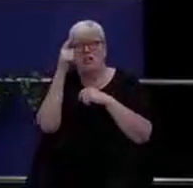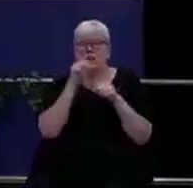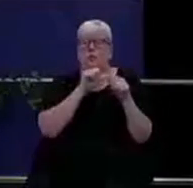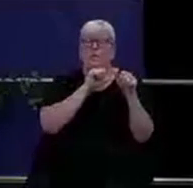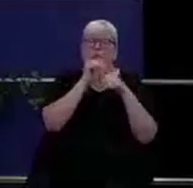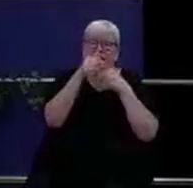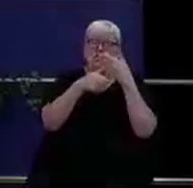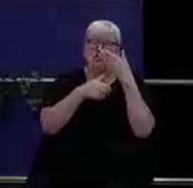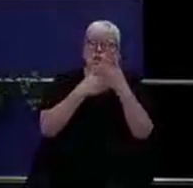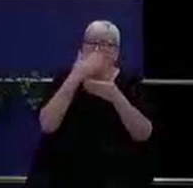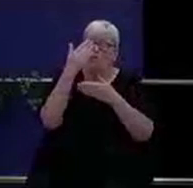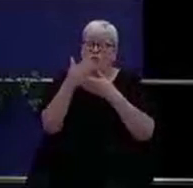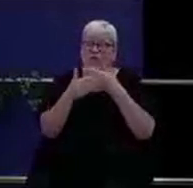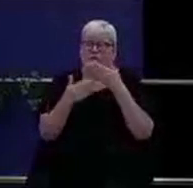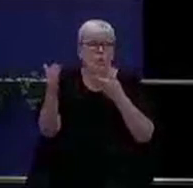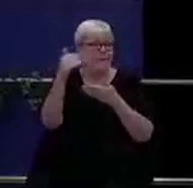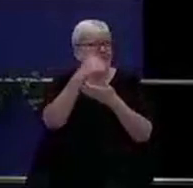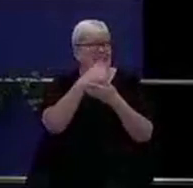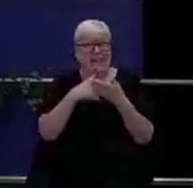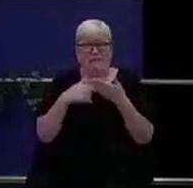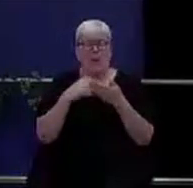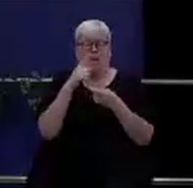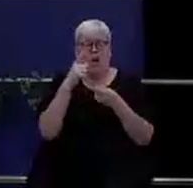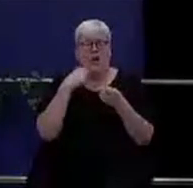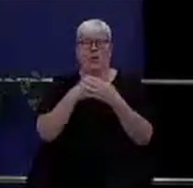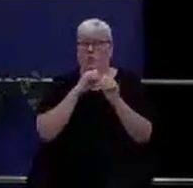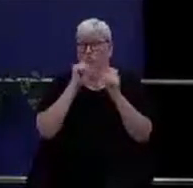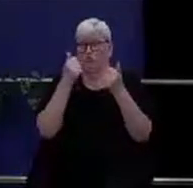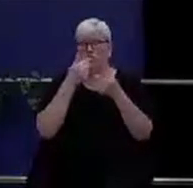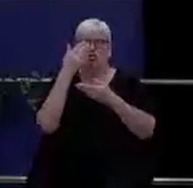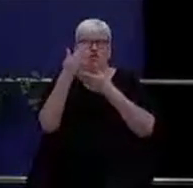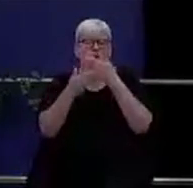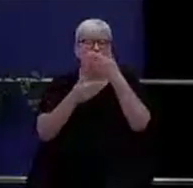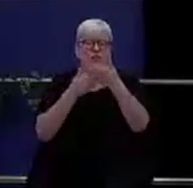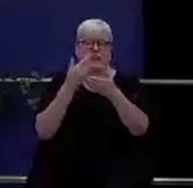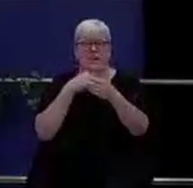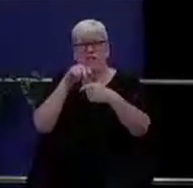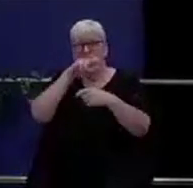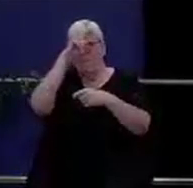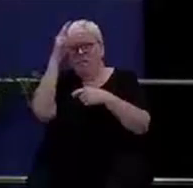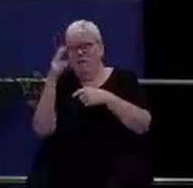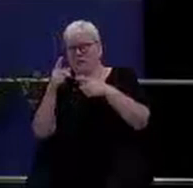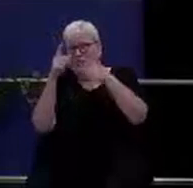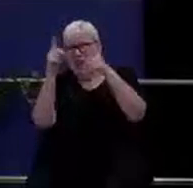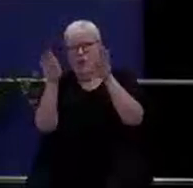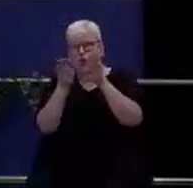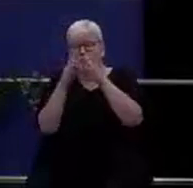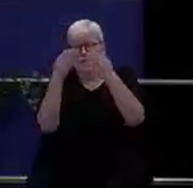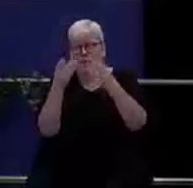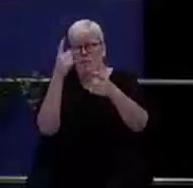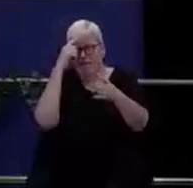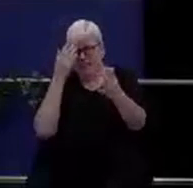story, not that was the safest way to go. But it's like, oh, if we went over that mountain pass that says it's closed at the moment, you